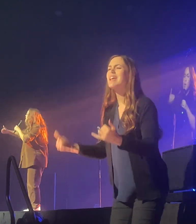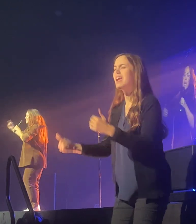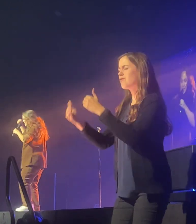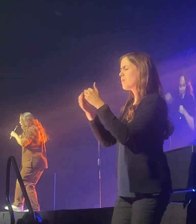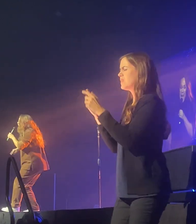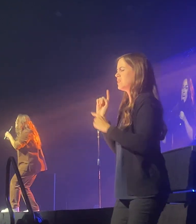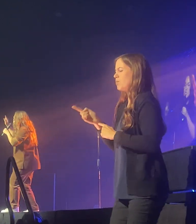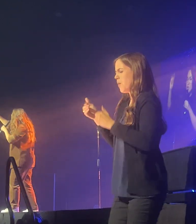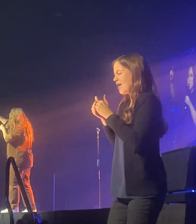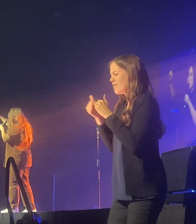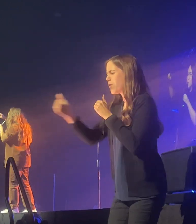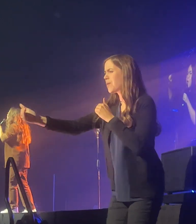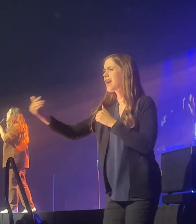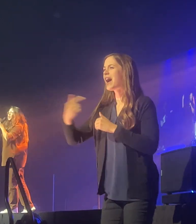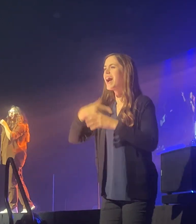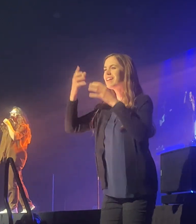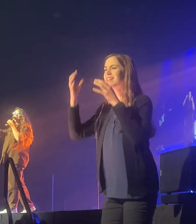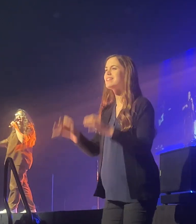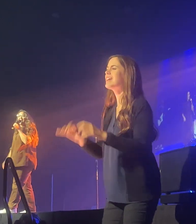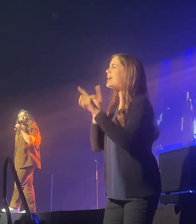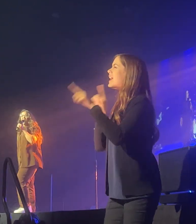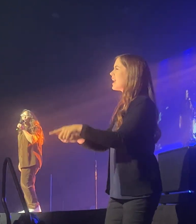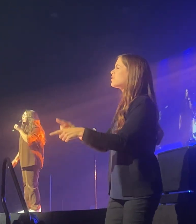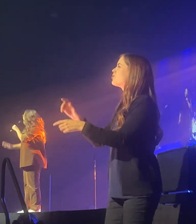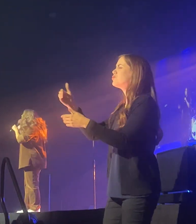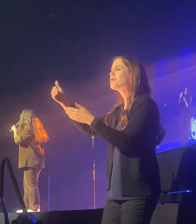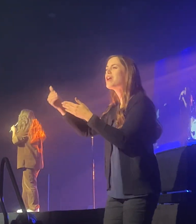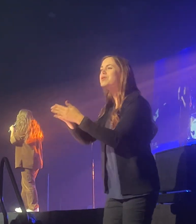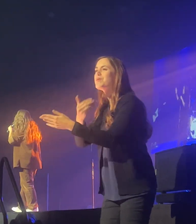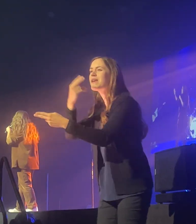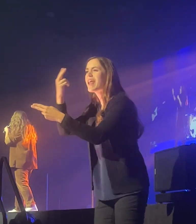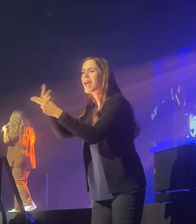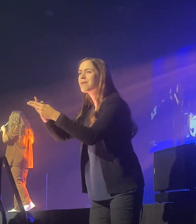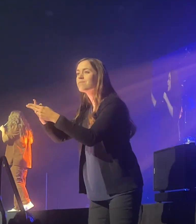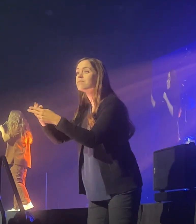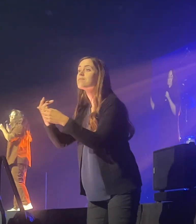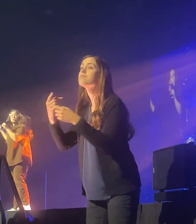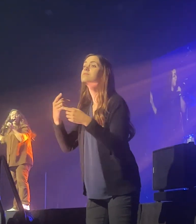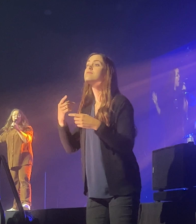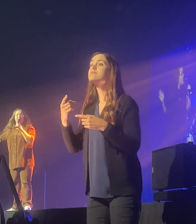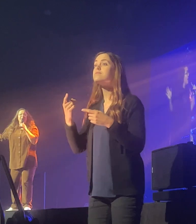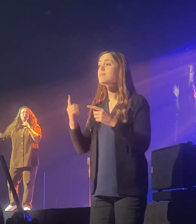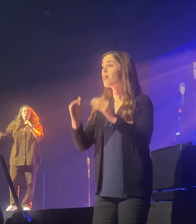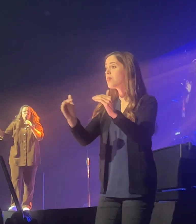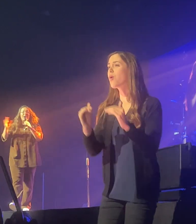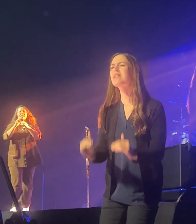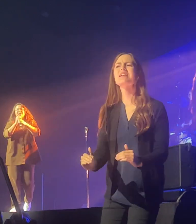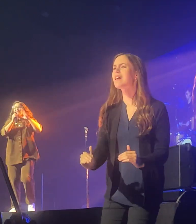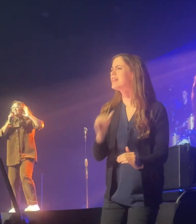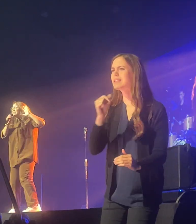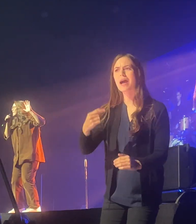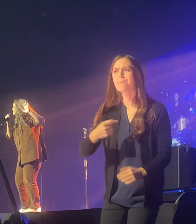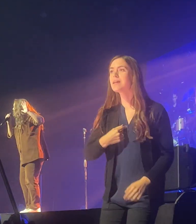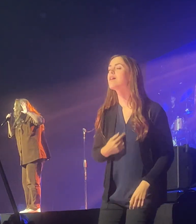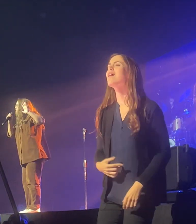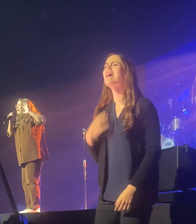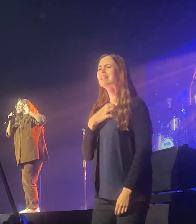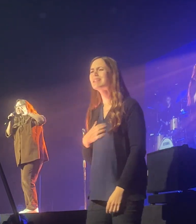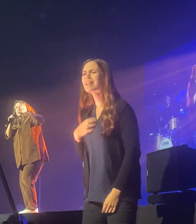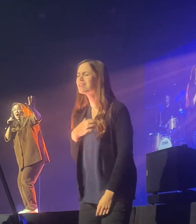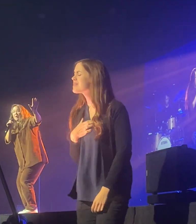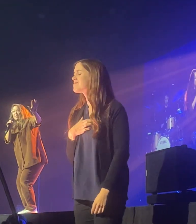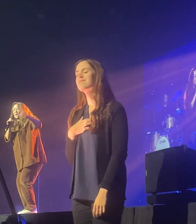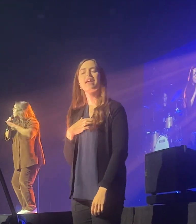forward, to answer to a new name. When I hear lonely, that I'm not me. When I hear disgusting,